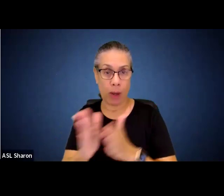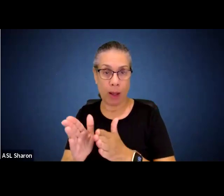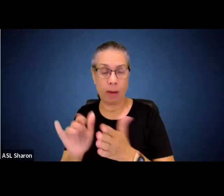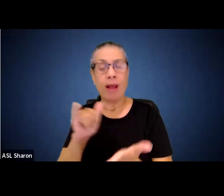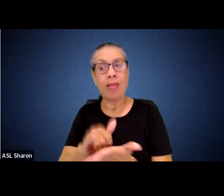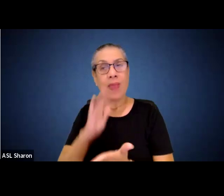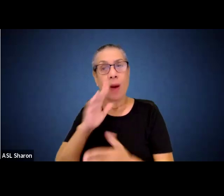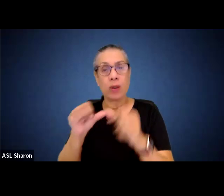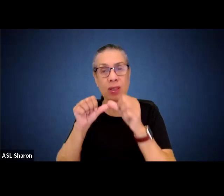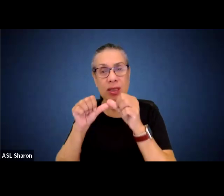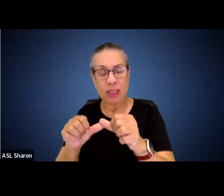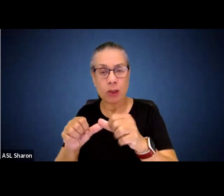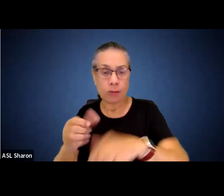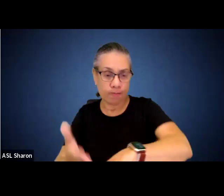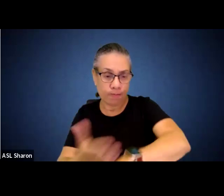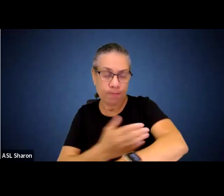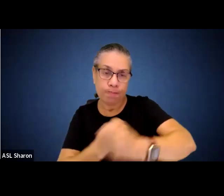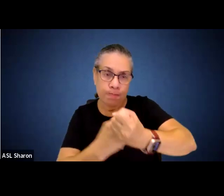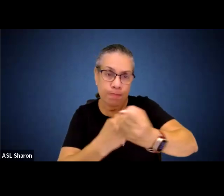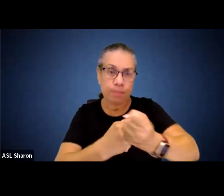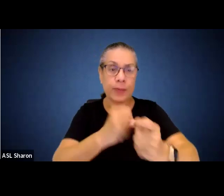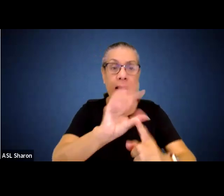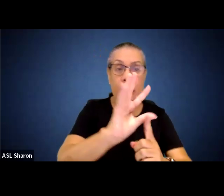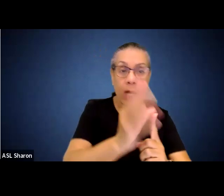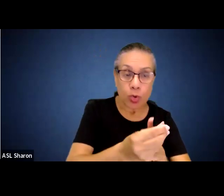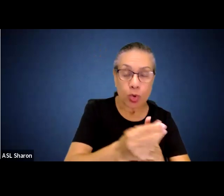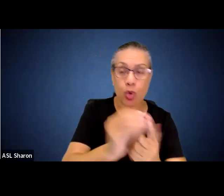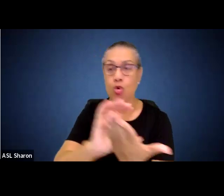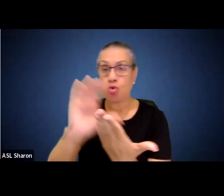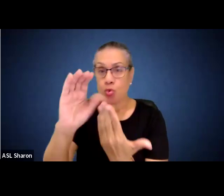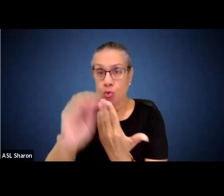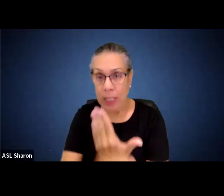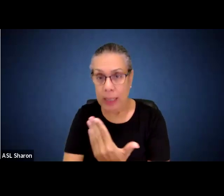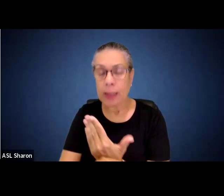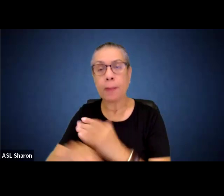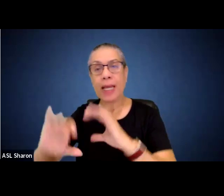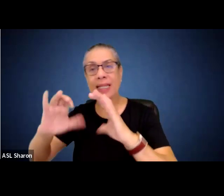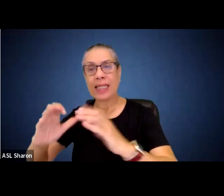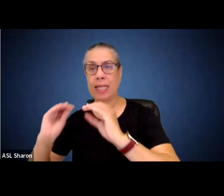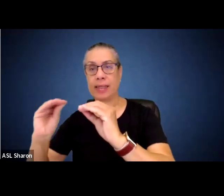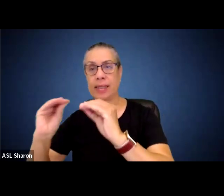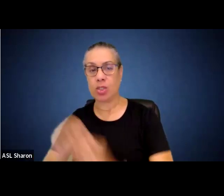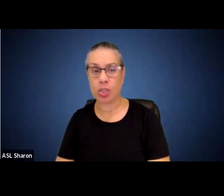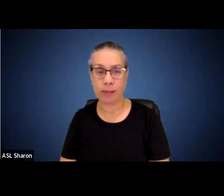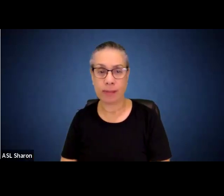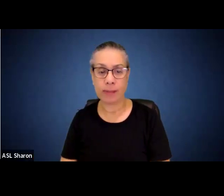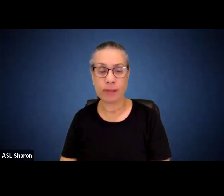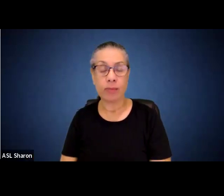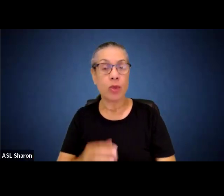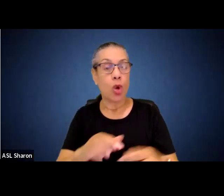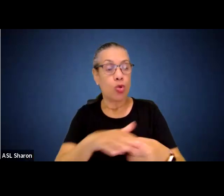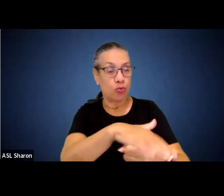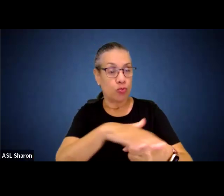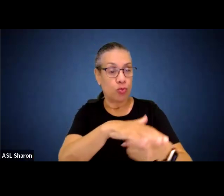work to strengthen school culture, school curriculum, and classroom instruction. The regional teams